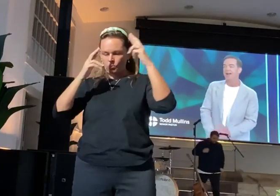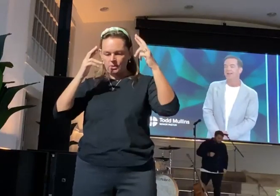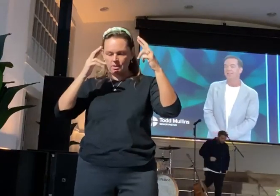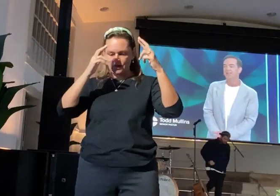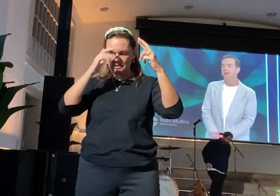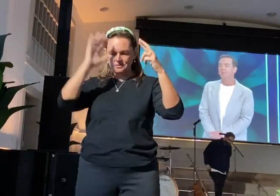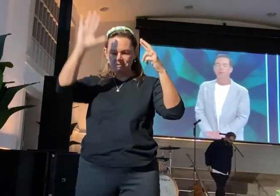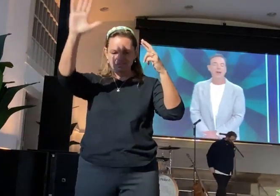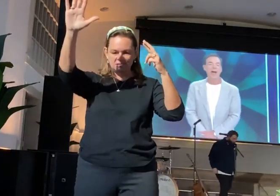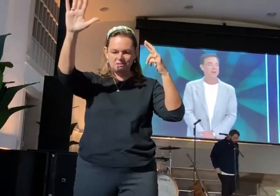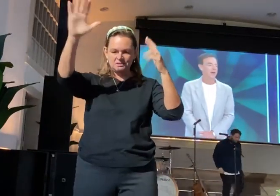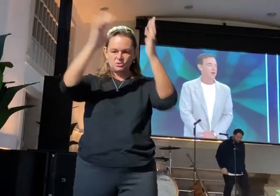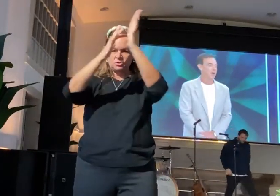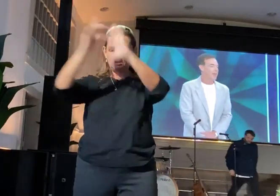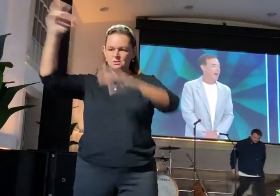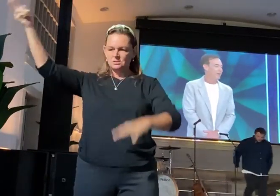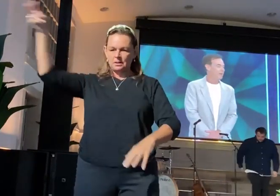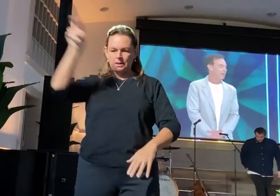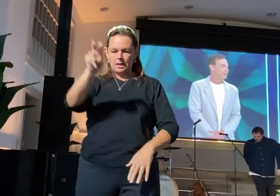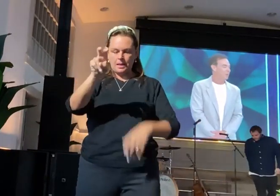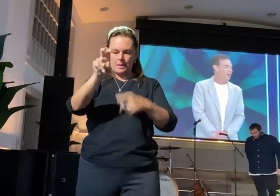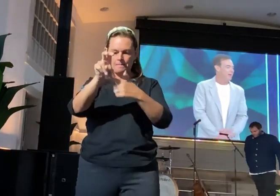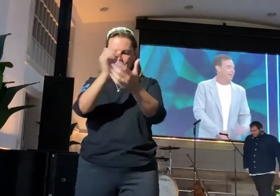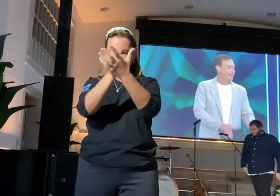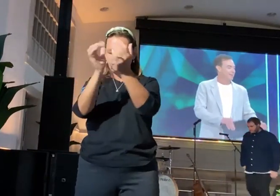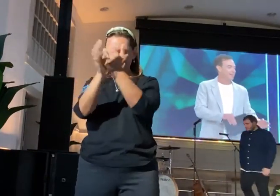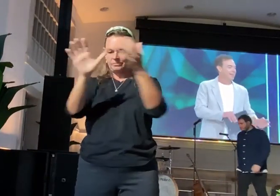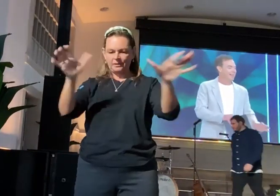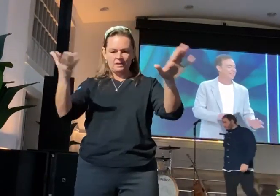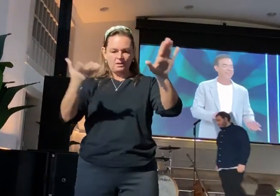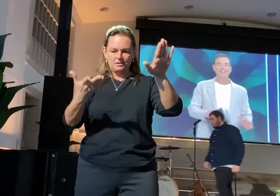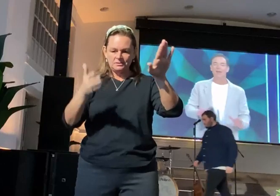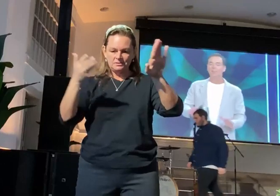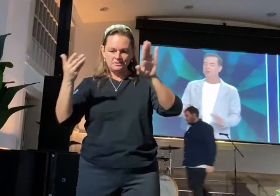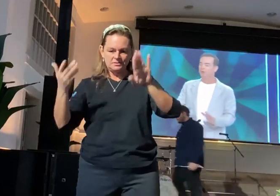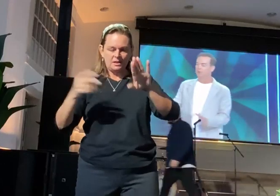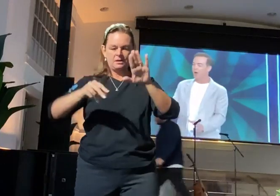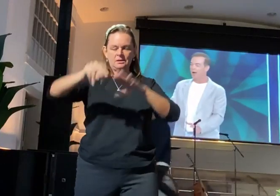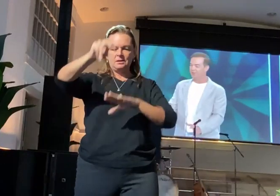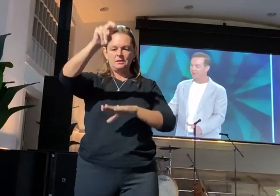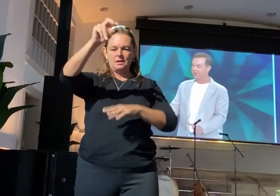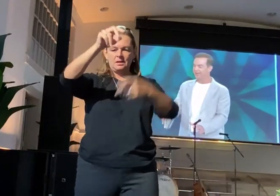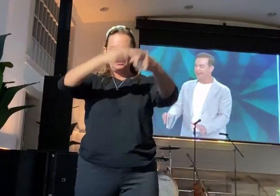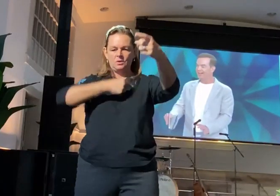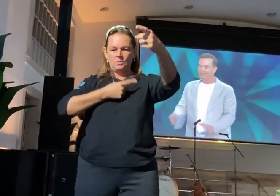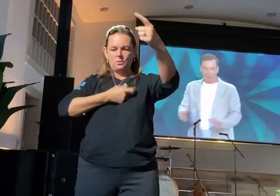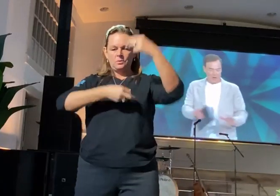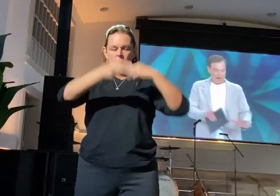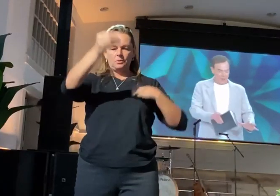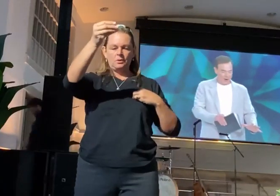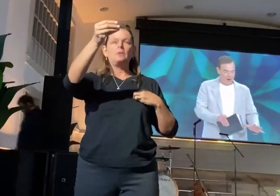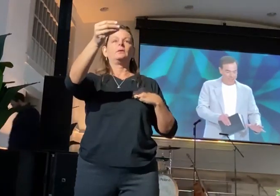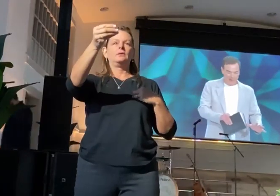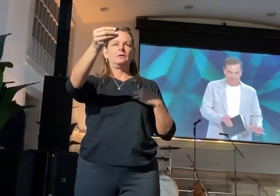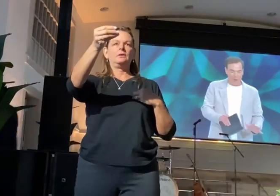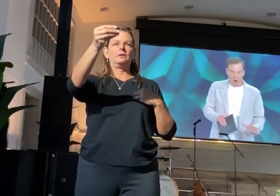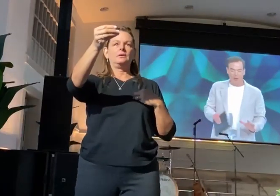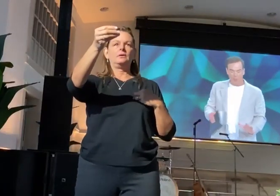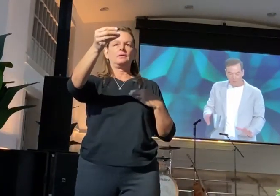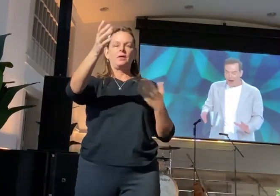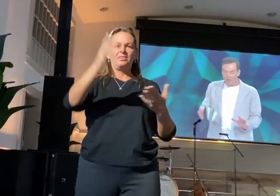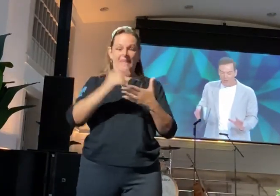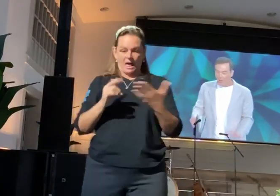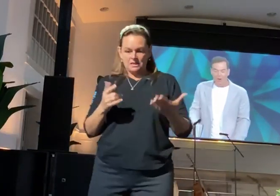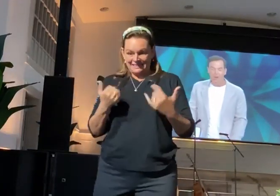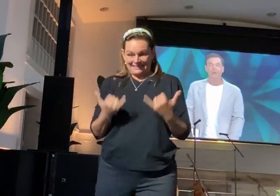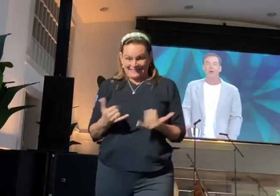that God has poured out on our lives. It's a week that leads us up to the cross. It's a week where people